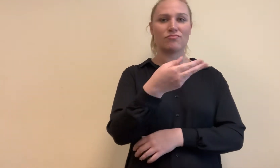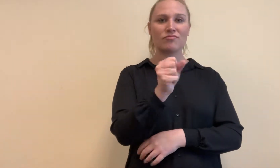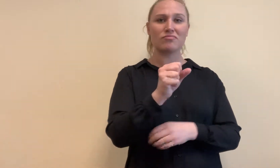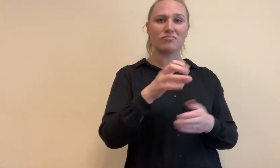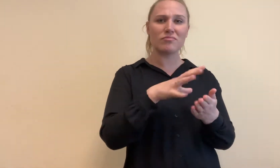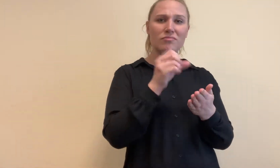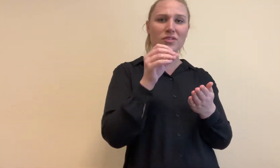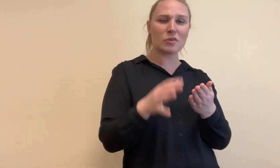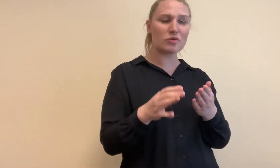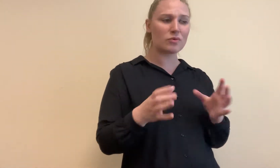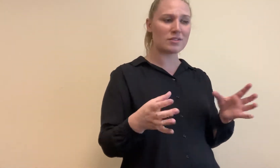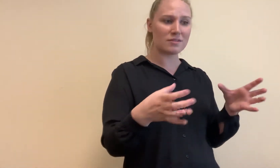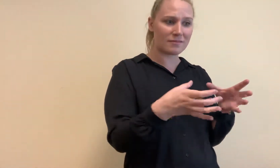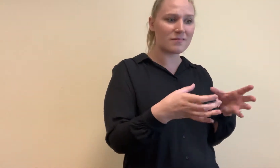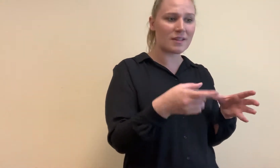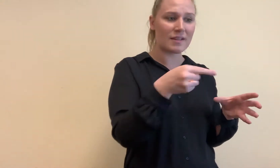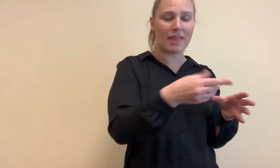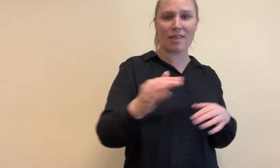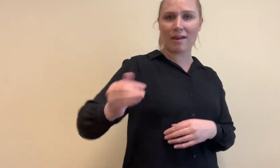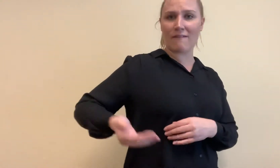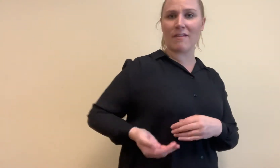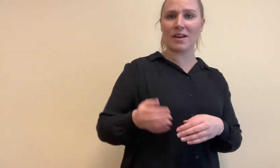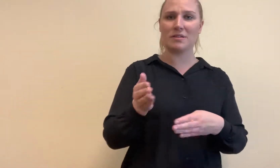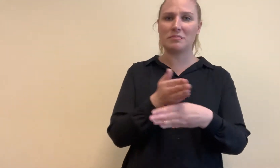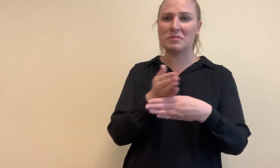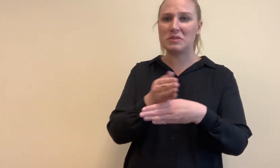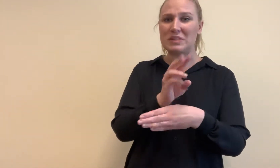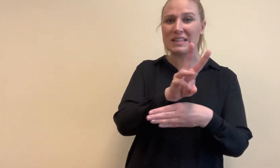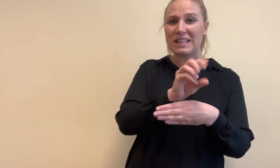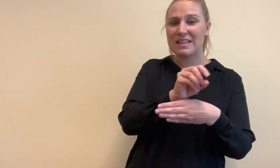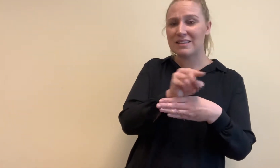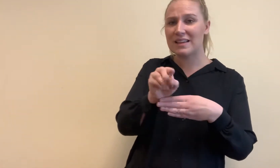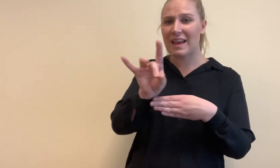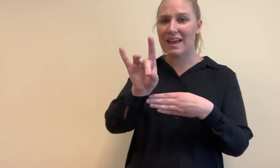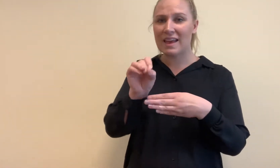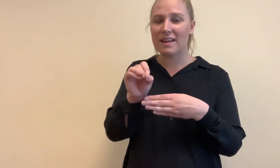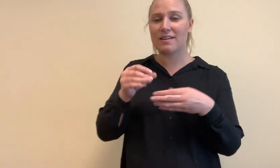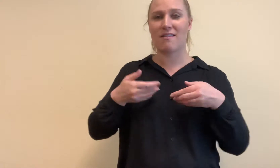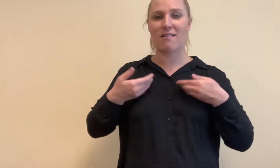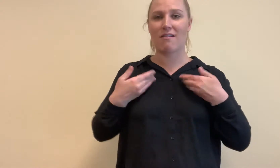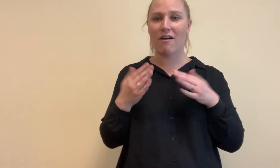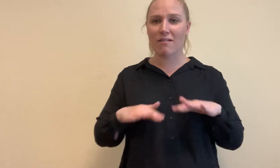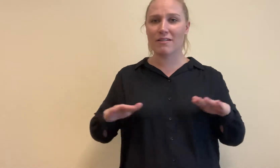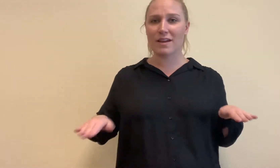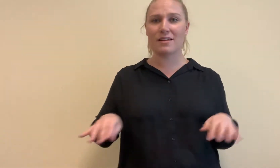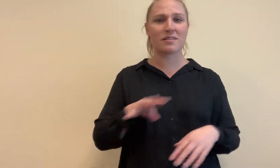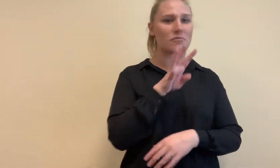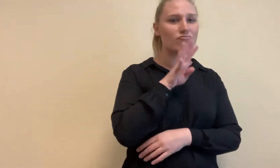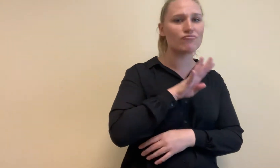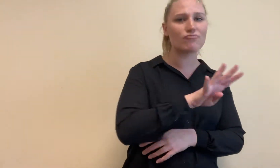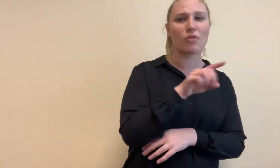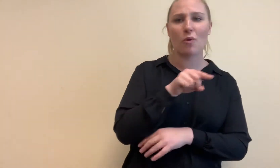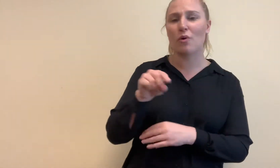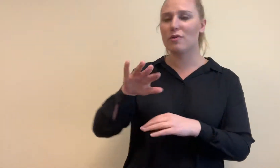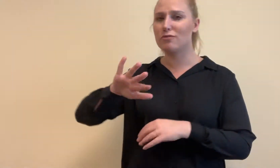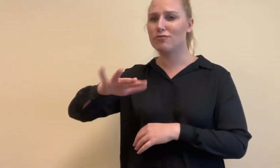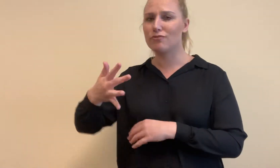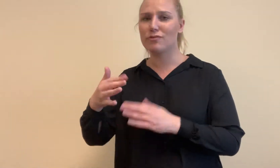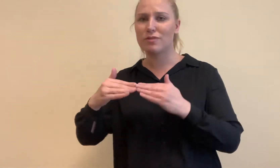been 60 to 80 little kids. I mean, they were from 4 on up, through 5th grade or